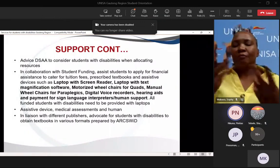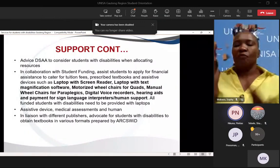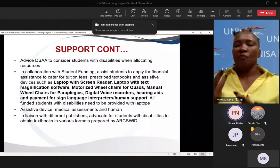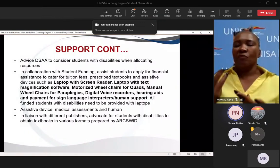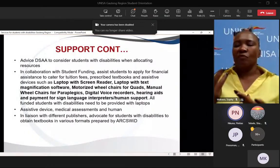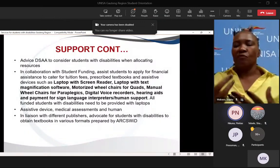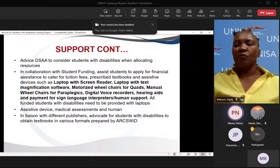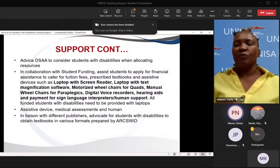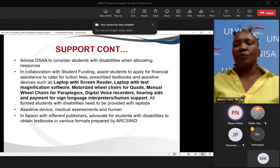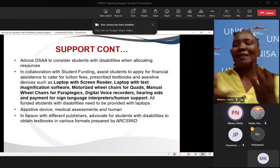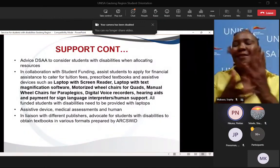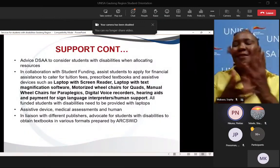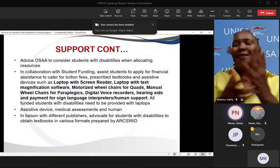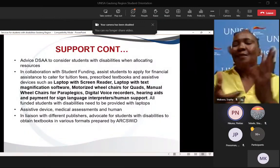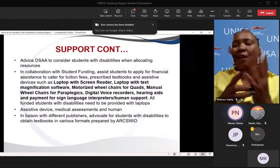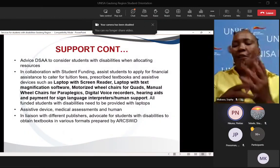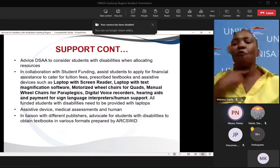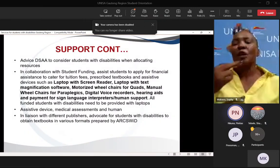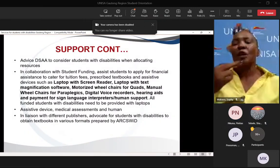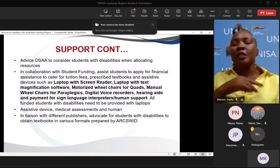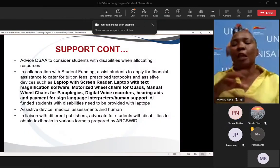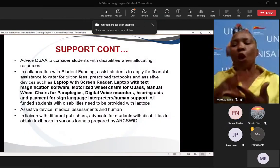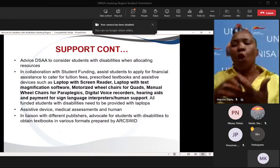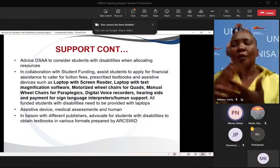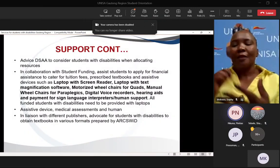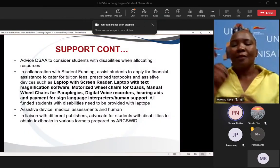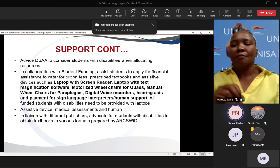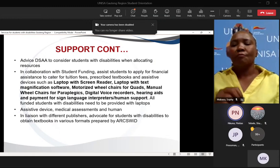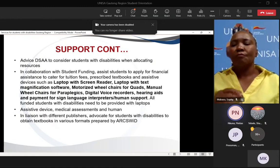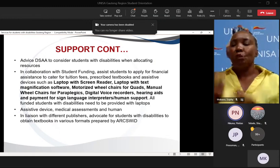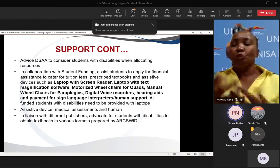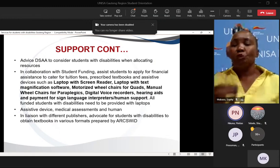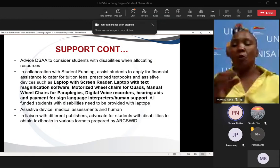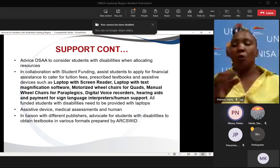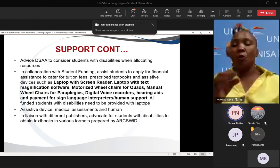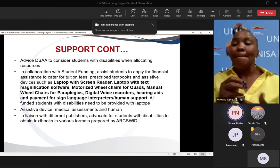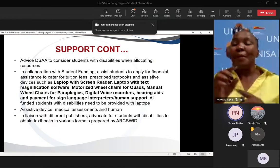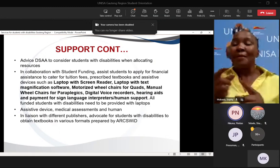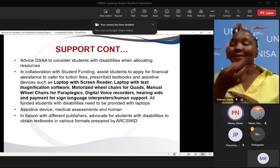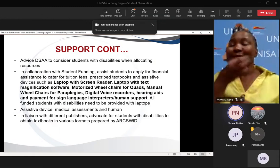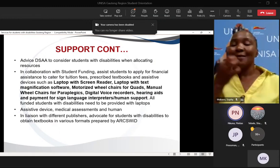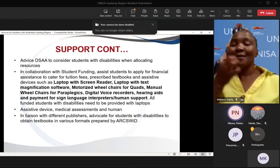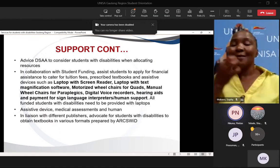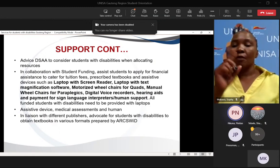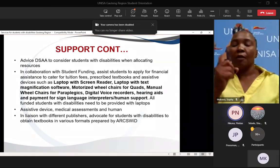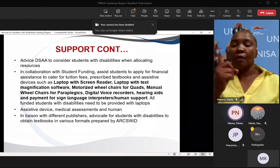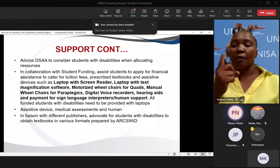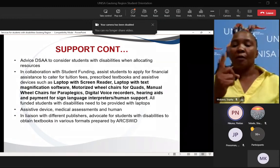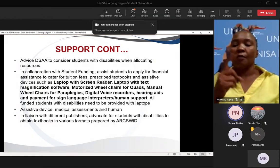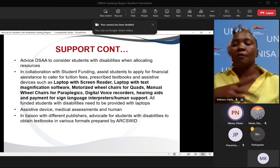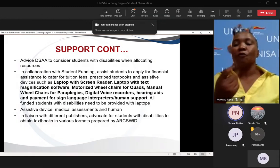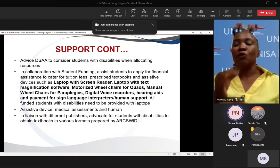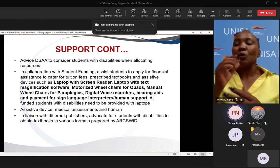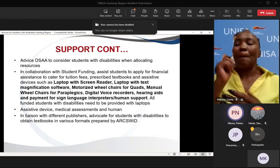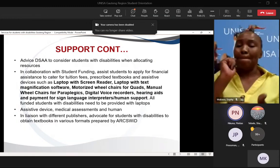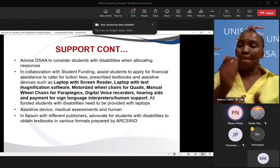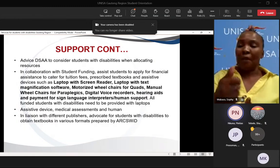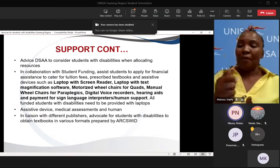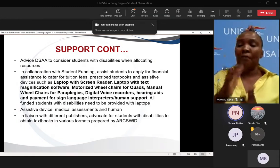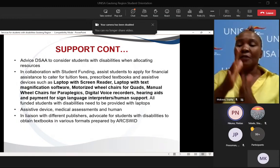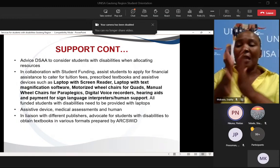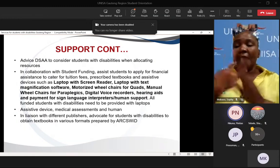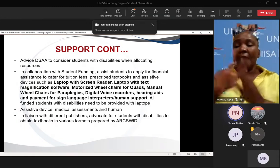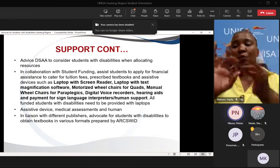digital voice recorders hearing aid and I must also mention that it also pay for sign language